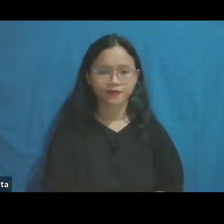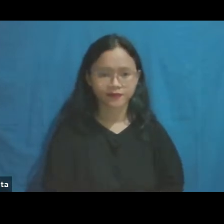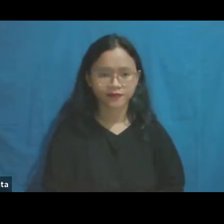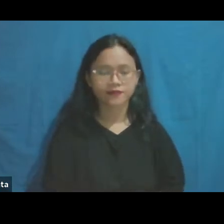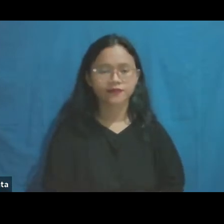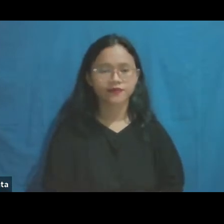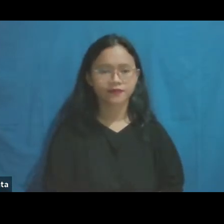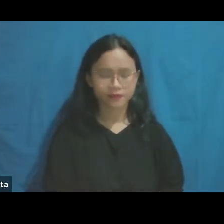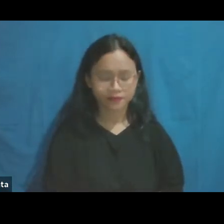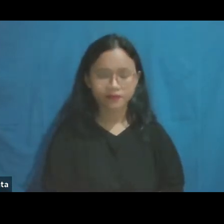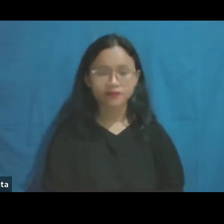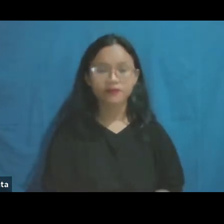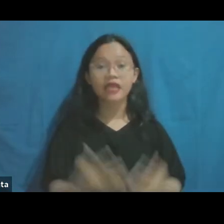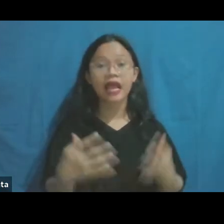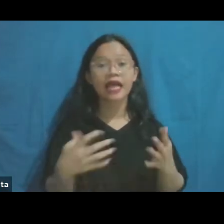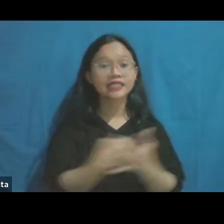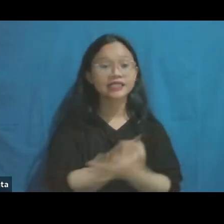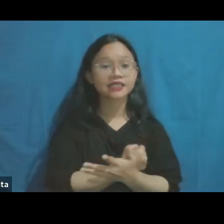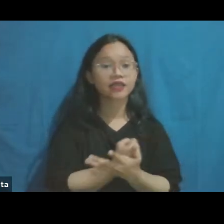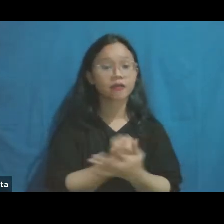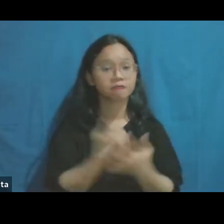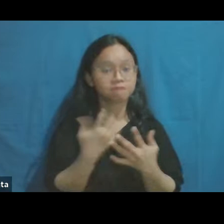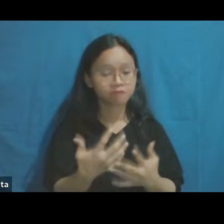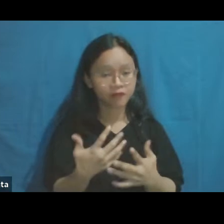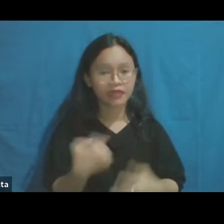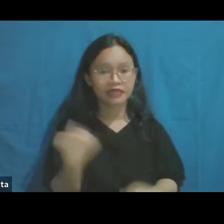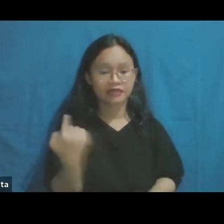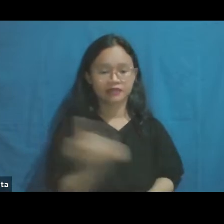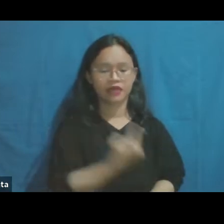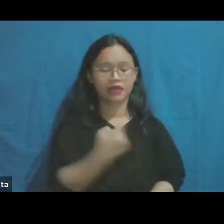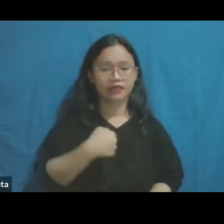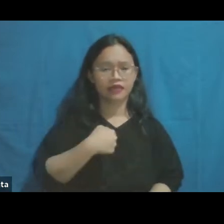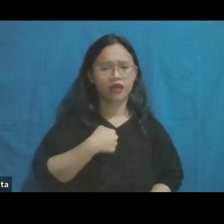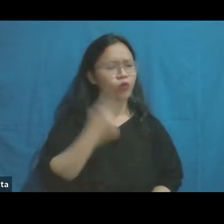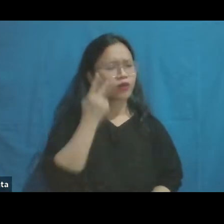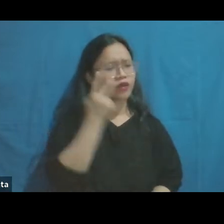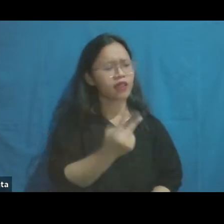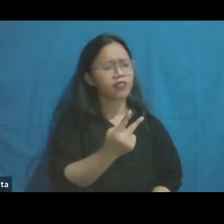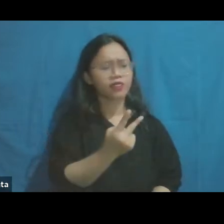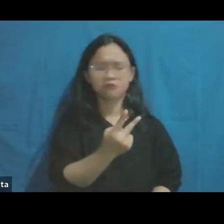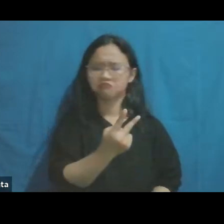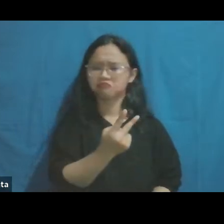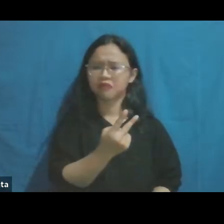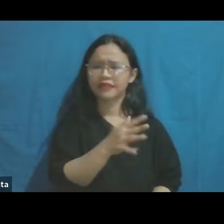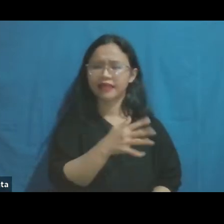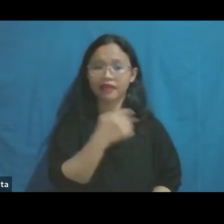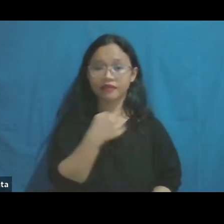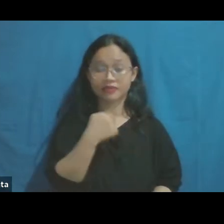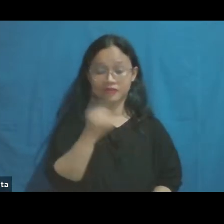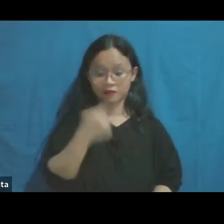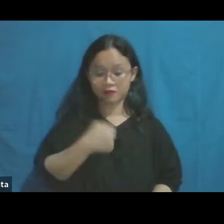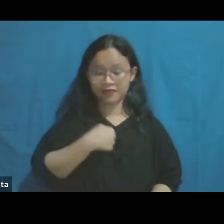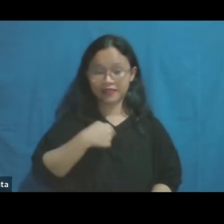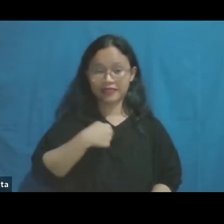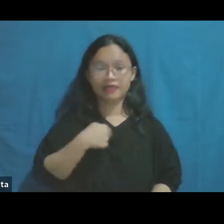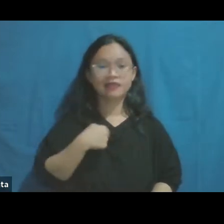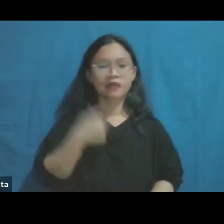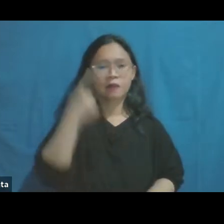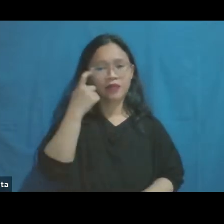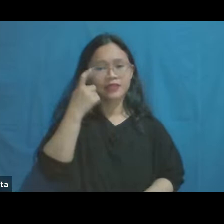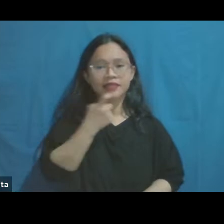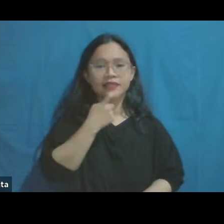of that, I think, is I can see very clear because I'm studying nationalism is